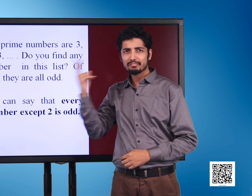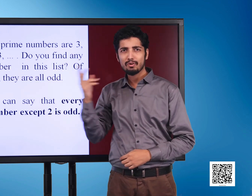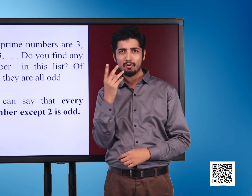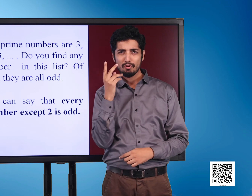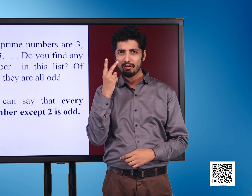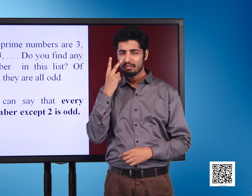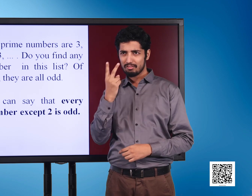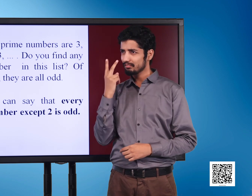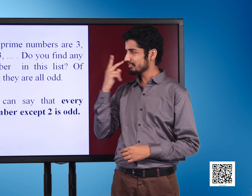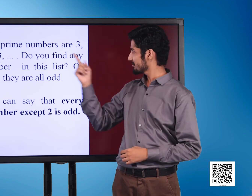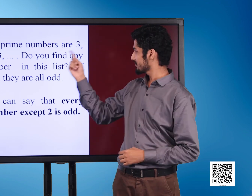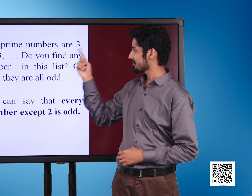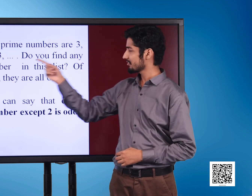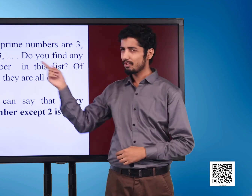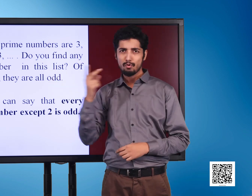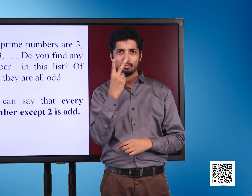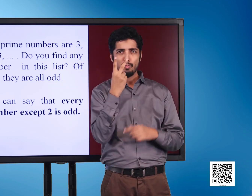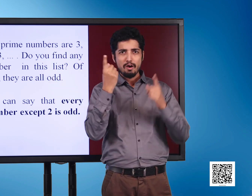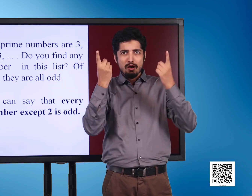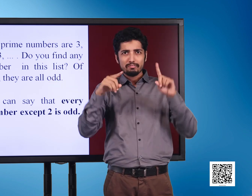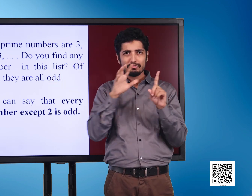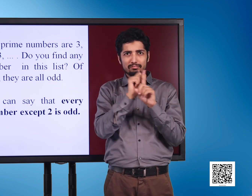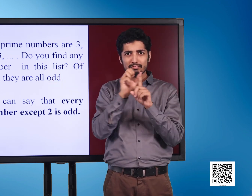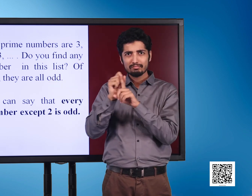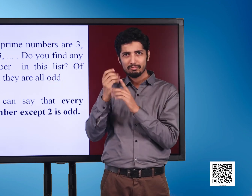Do you find any even number in this list?